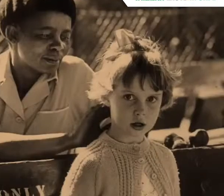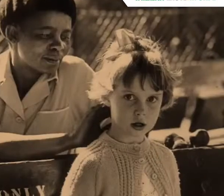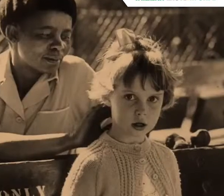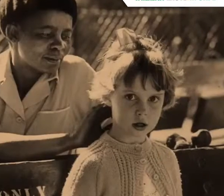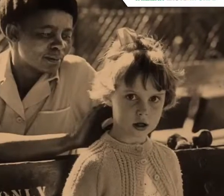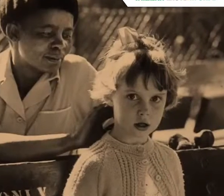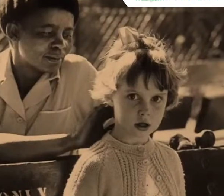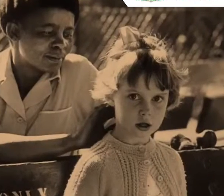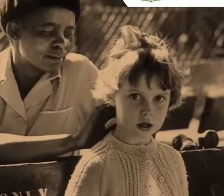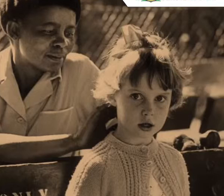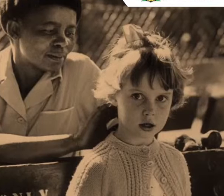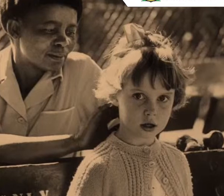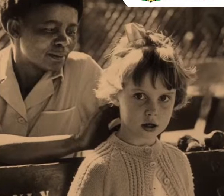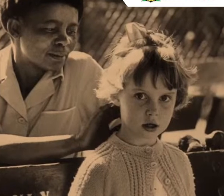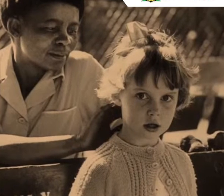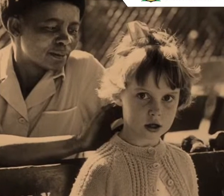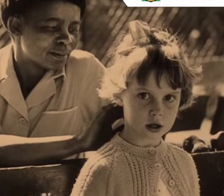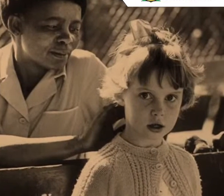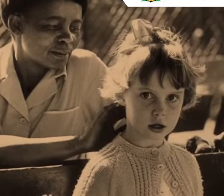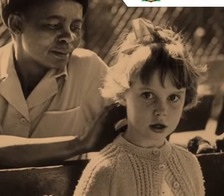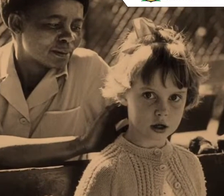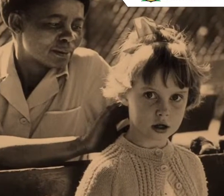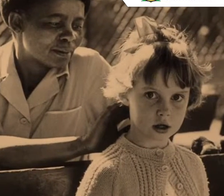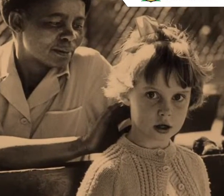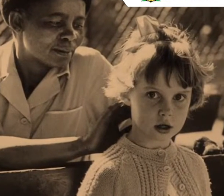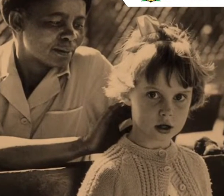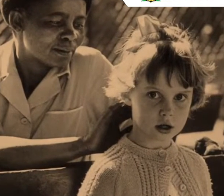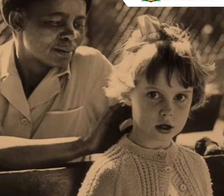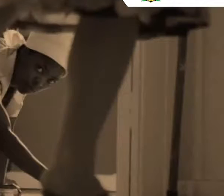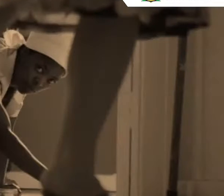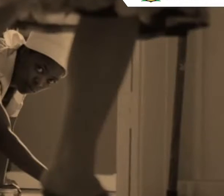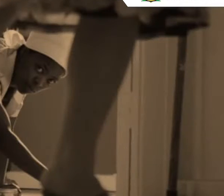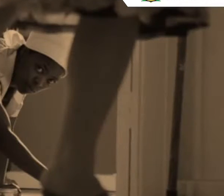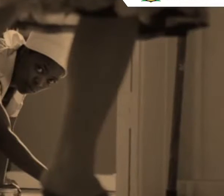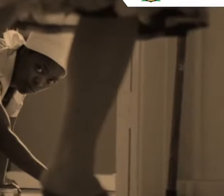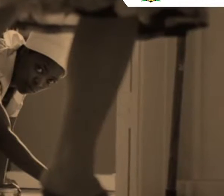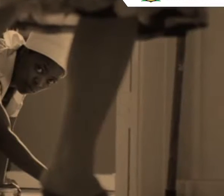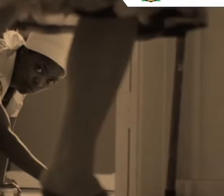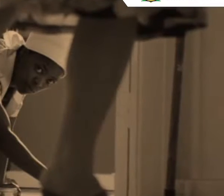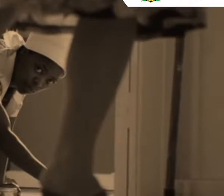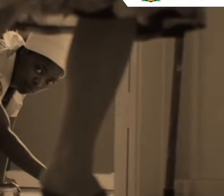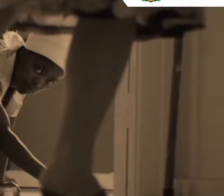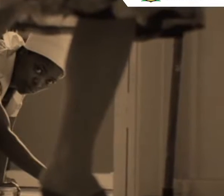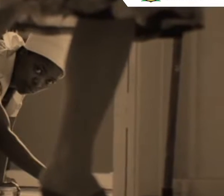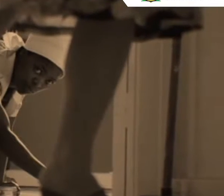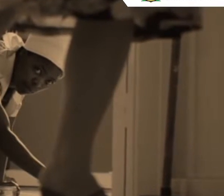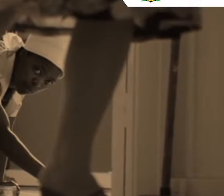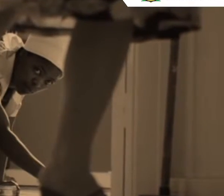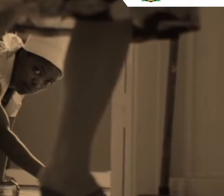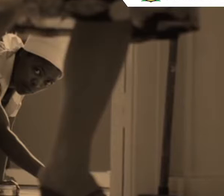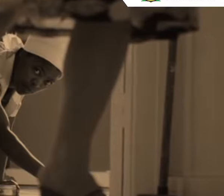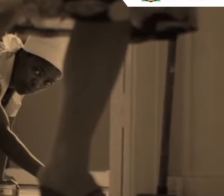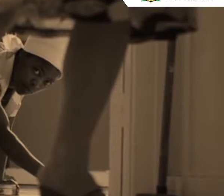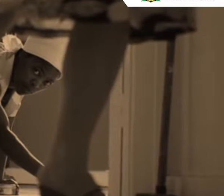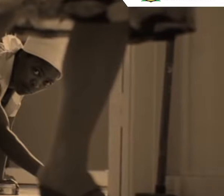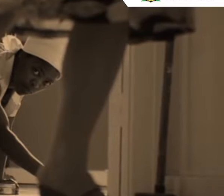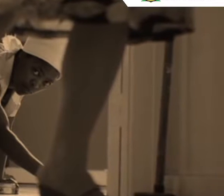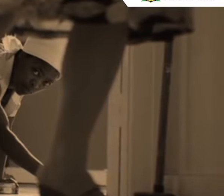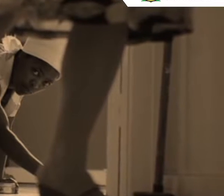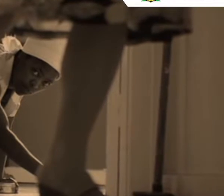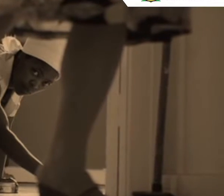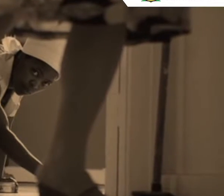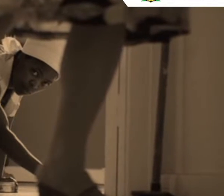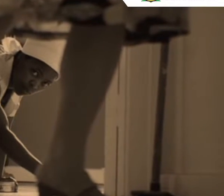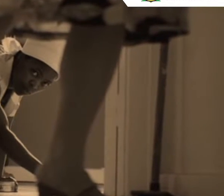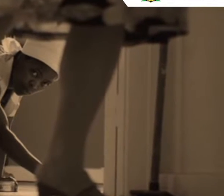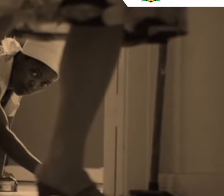Chowderville. By the age of 13, she had to leave school to work. Started out as a domestic worker to white